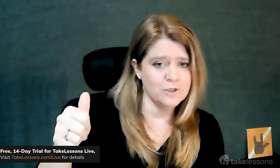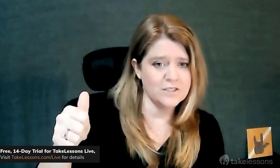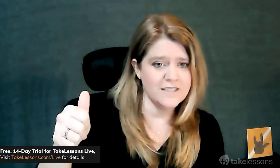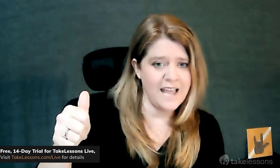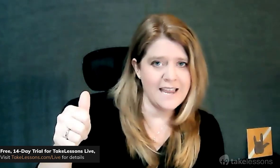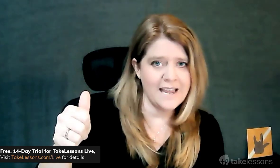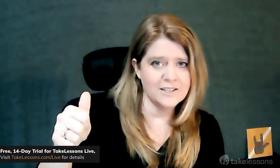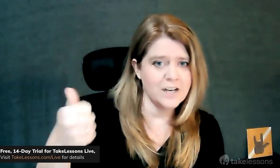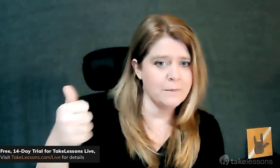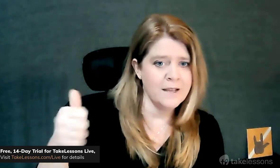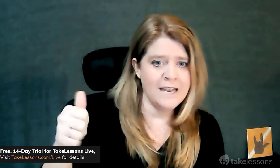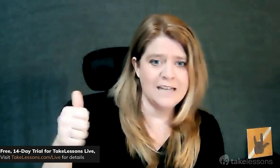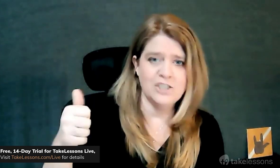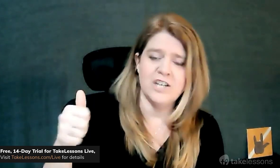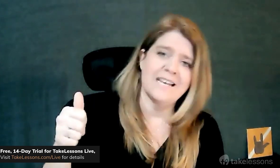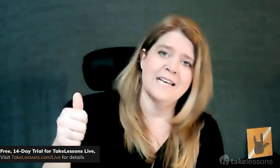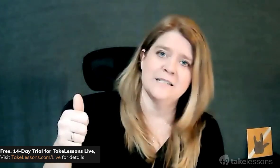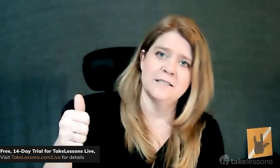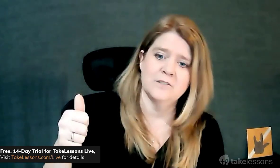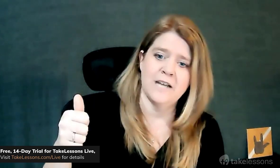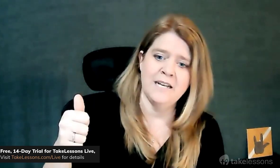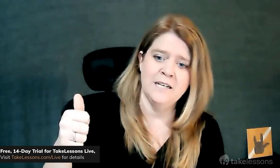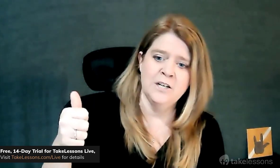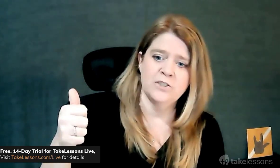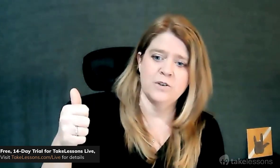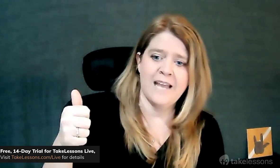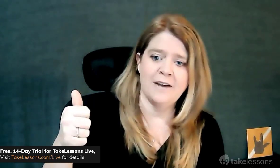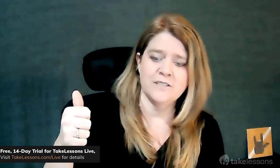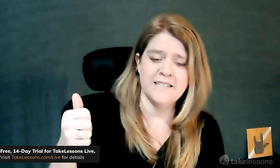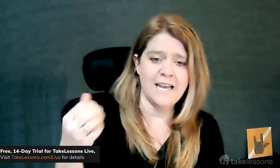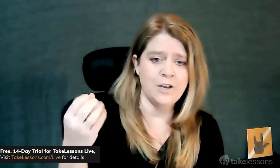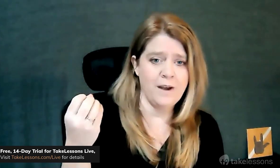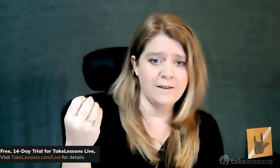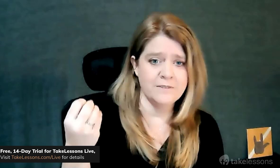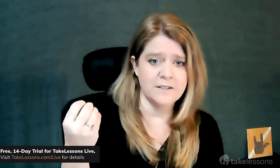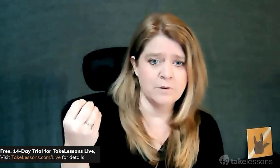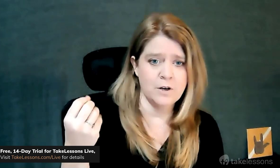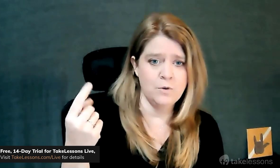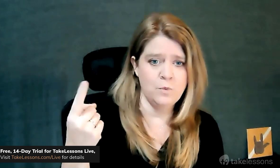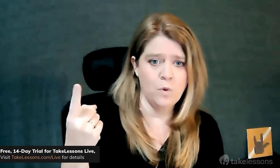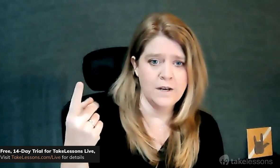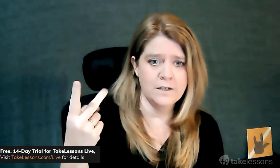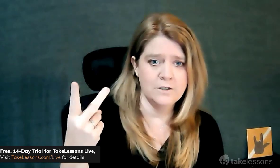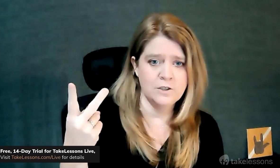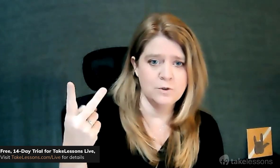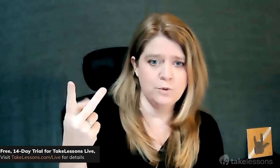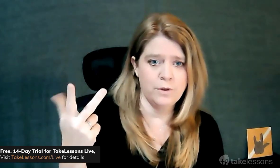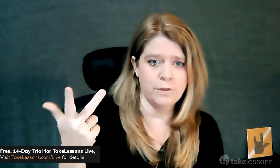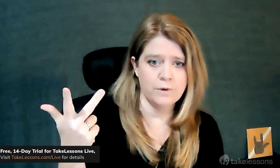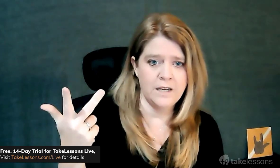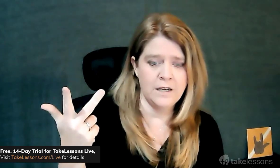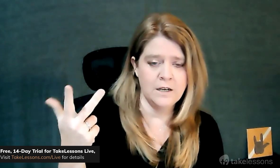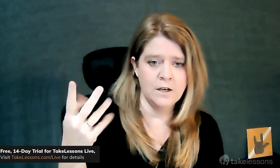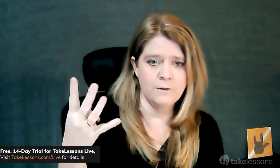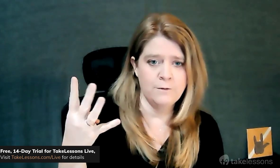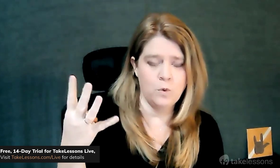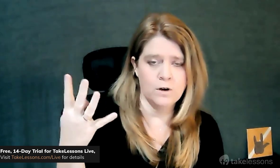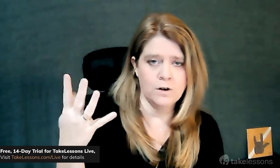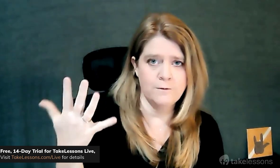the A hand shape, and shake it. Okay? So to count to 10, you have 0, 1, 2, 3, 4,